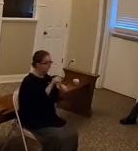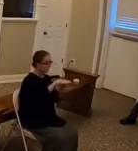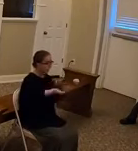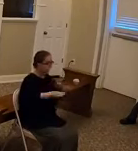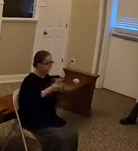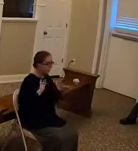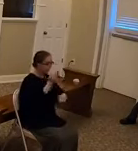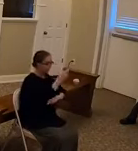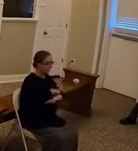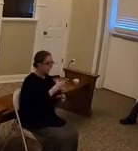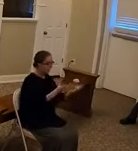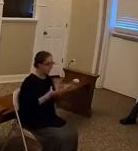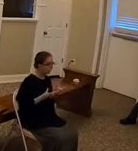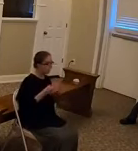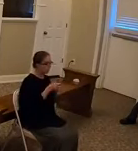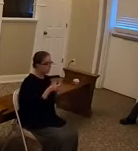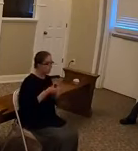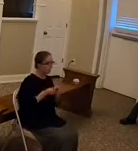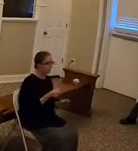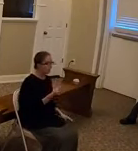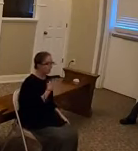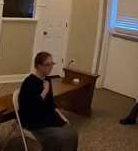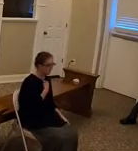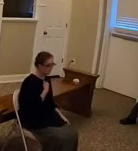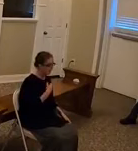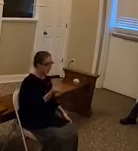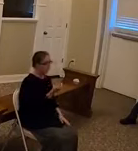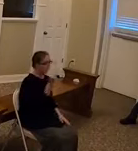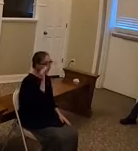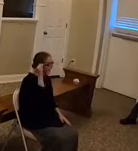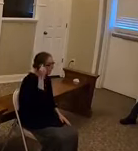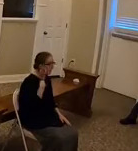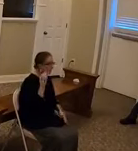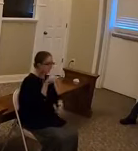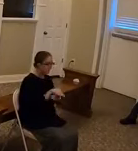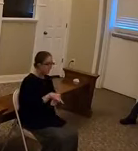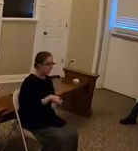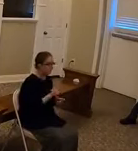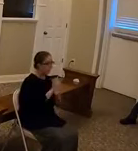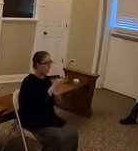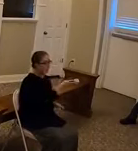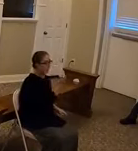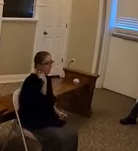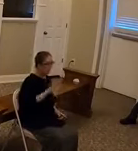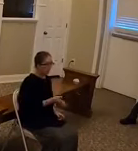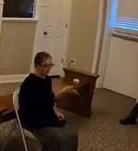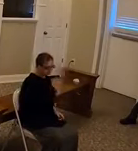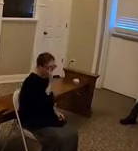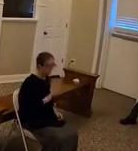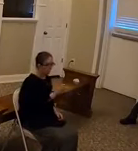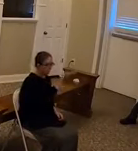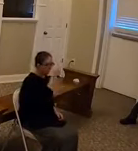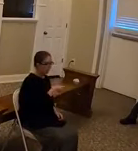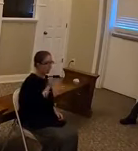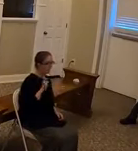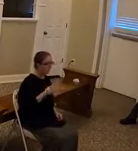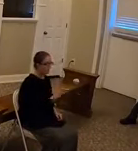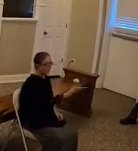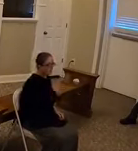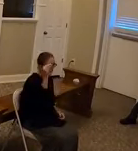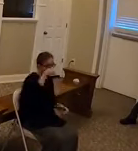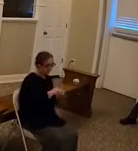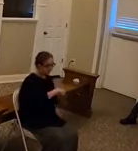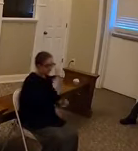my table. I want you to be a part of who I am. Oh, come on, hear me tonight. We need God, and God needs us in